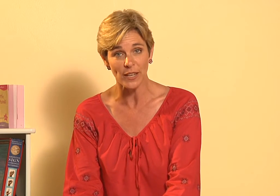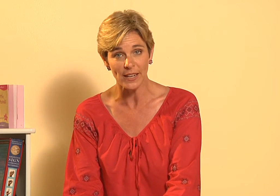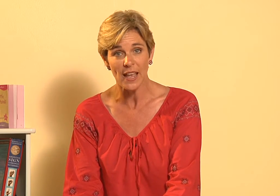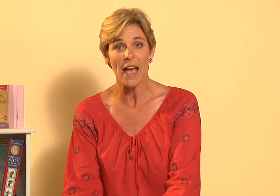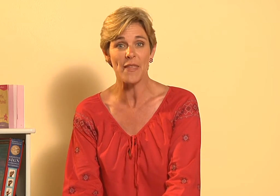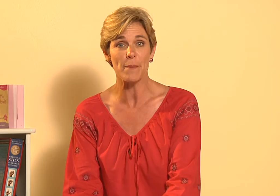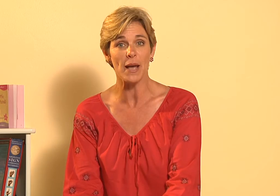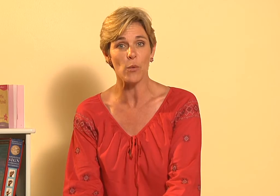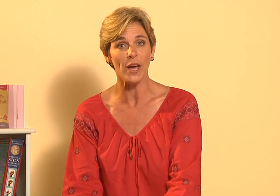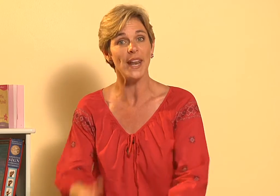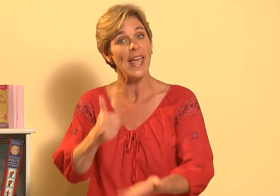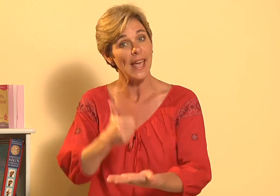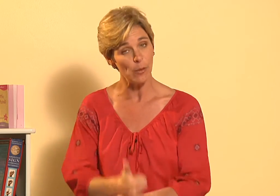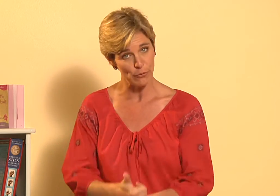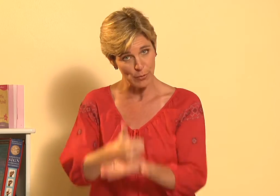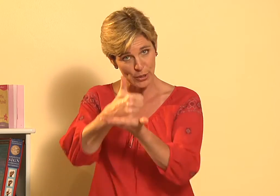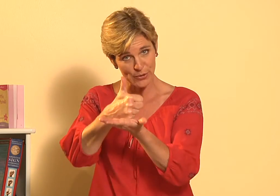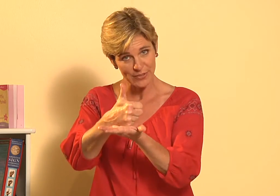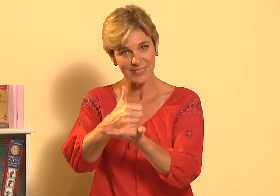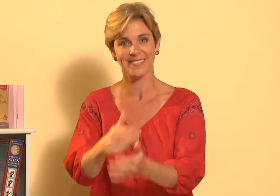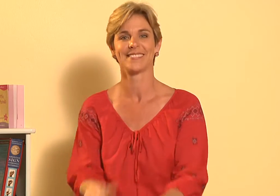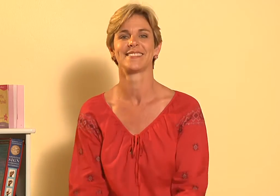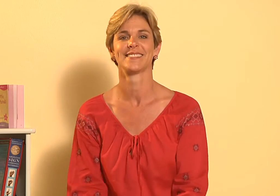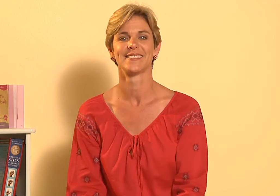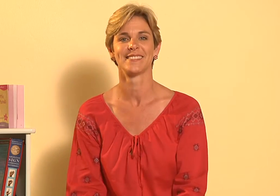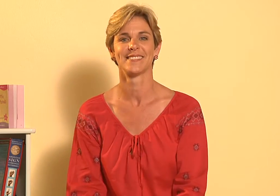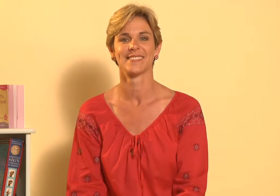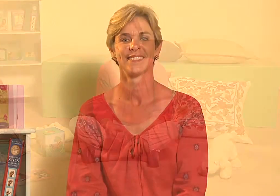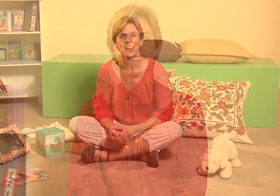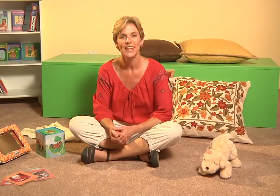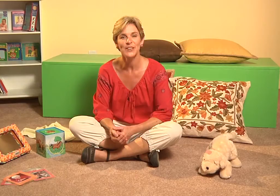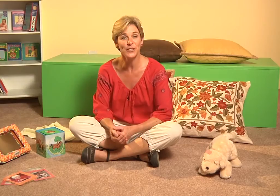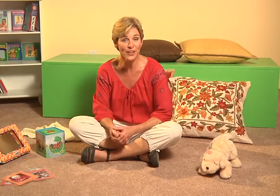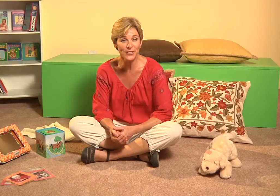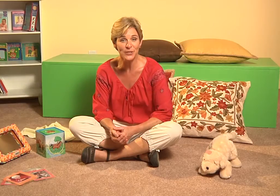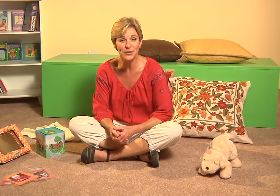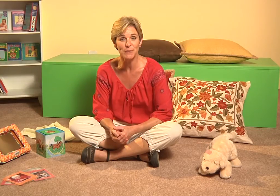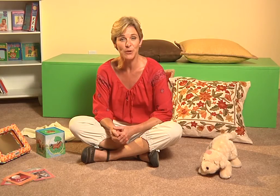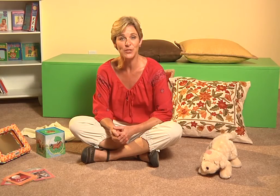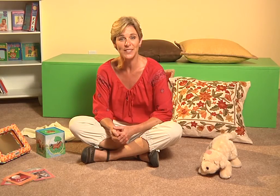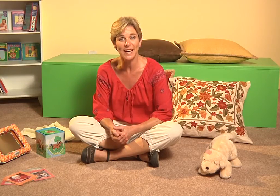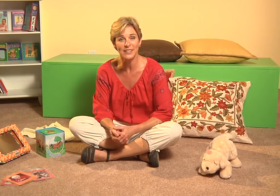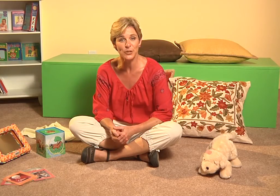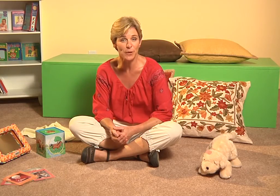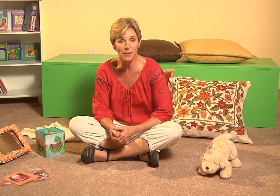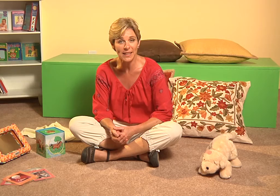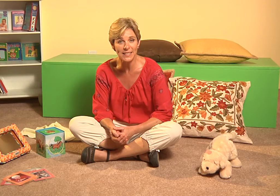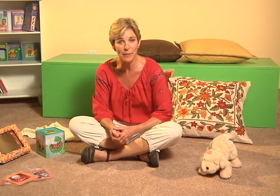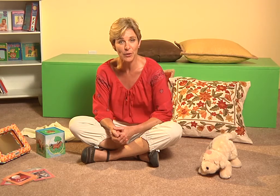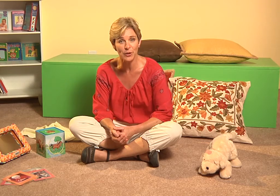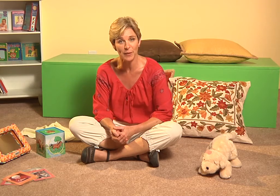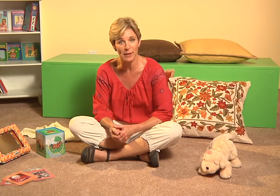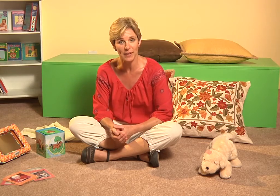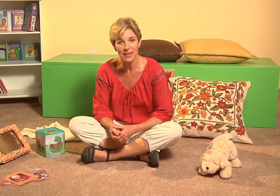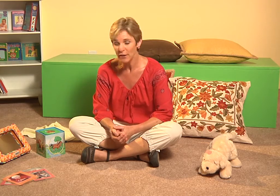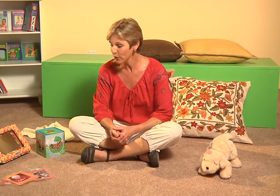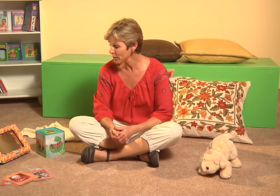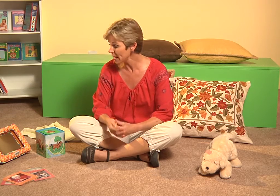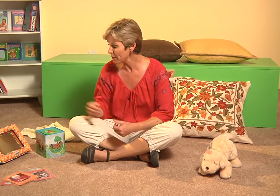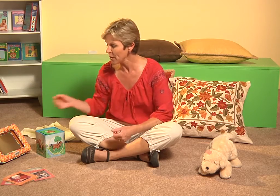frustrated and they might want help from you. You can also use emotion signs during playtime with your baby. For example,